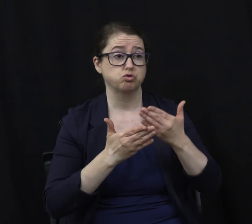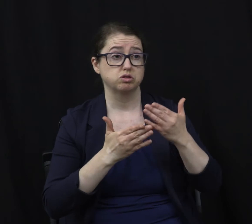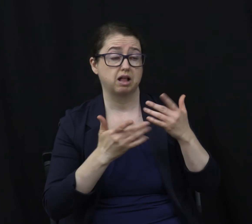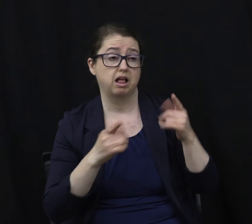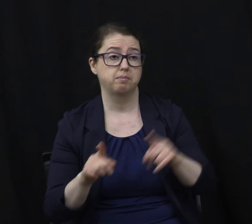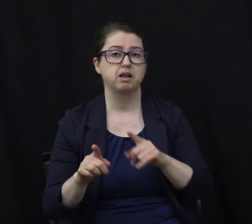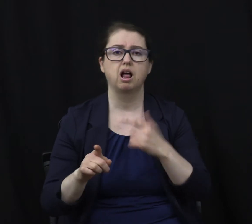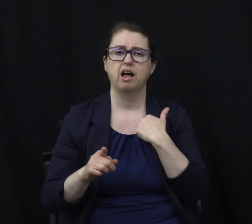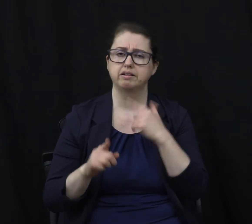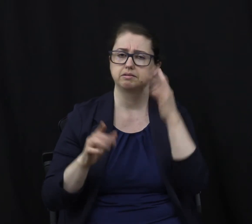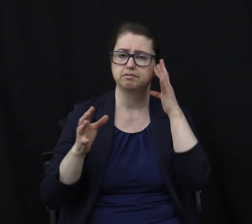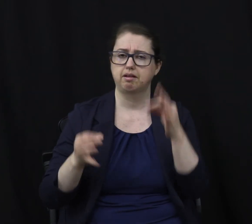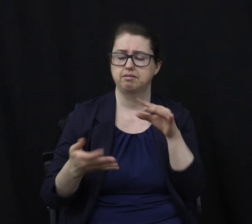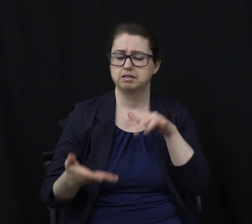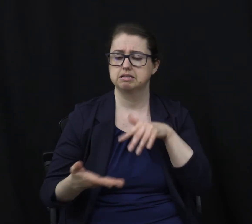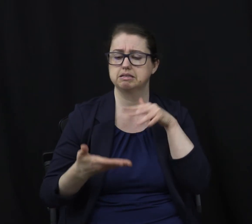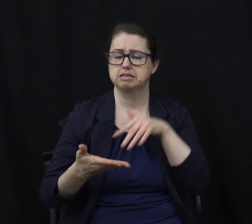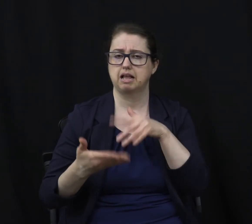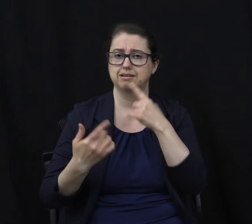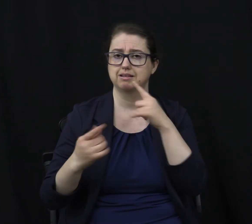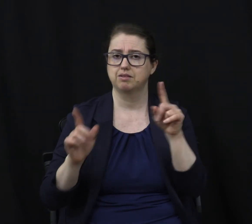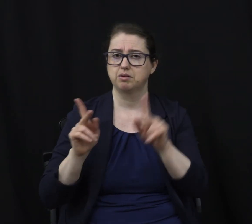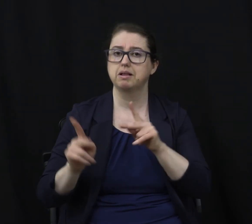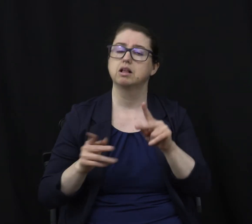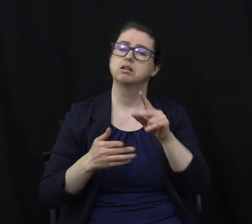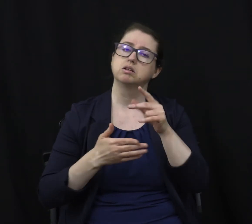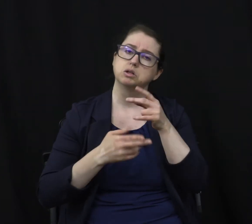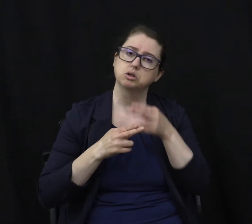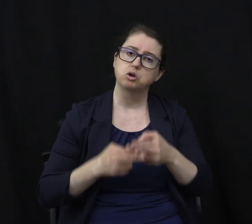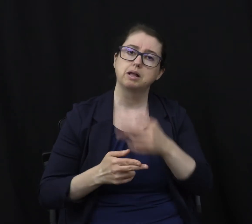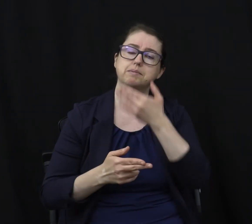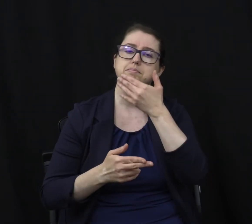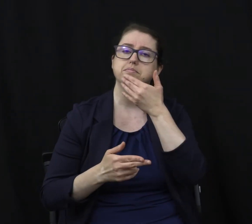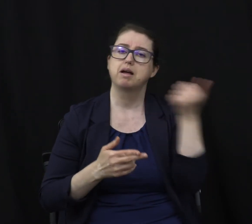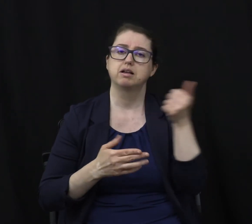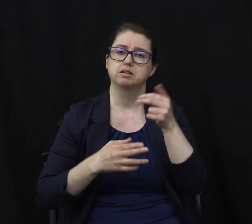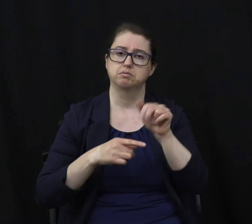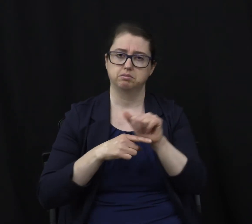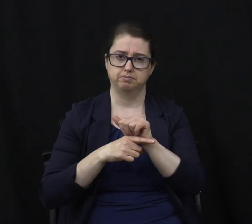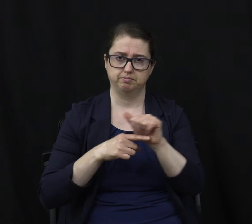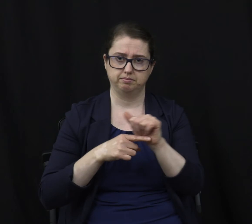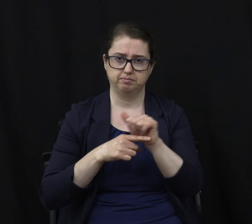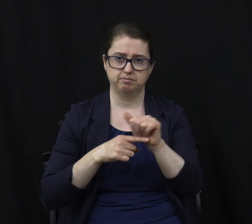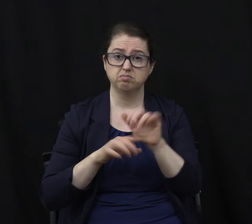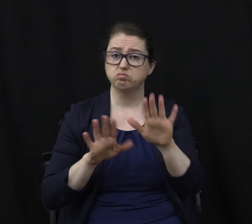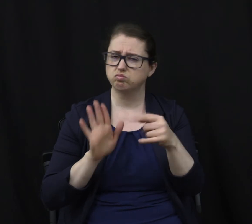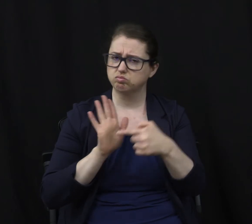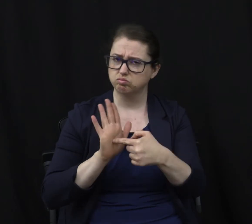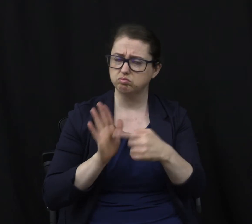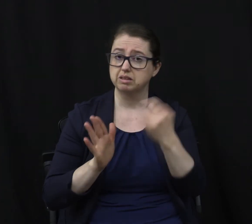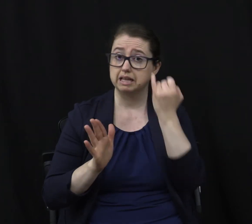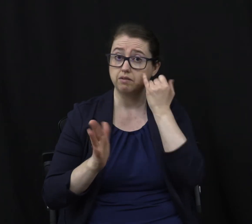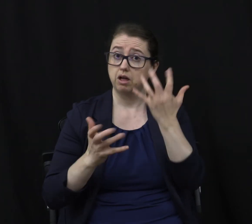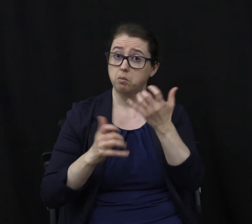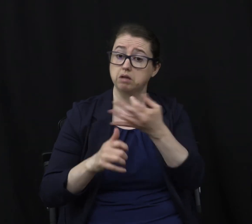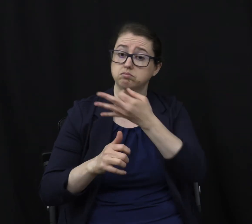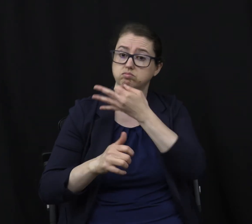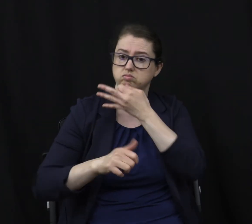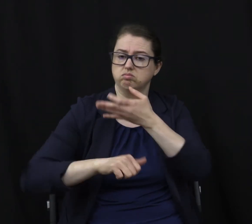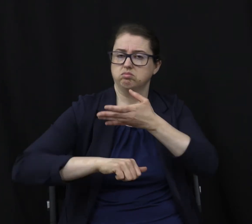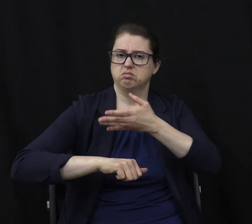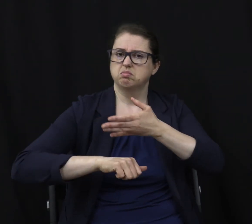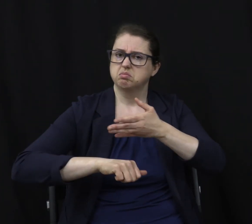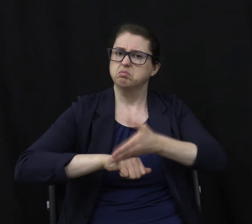best practices. For example, if I want to be good in my finances, I have to follow what others do that are good in